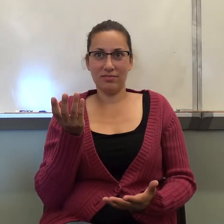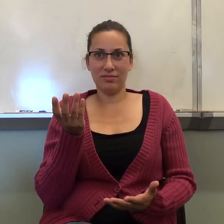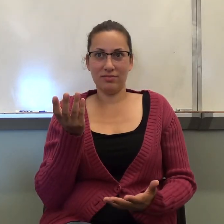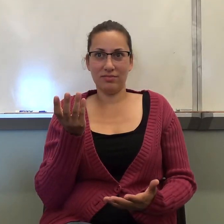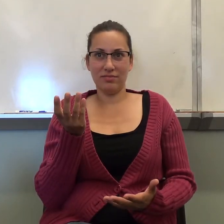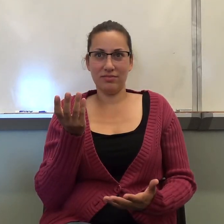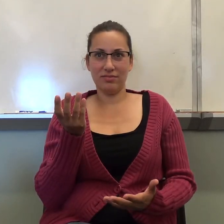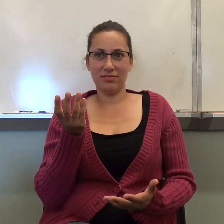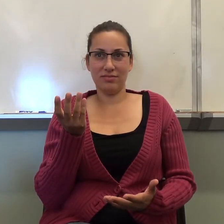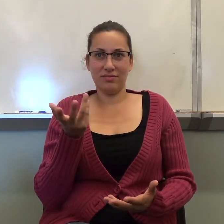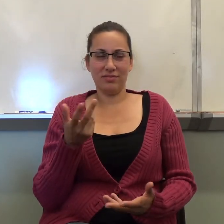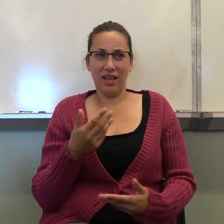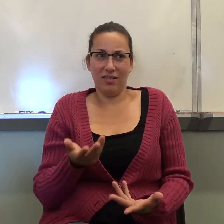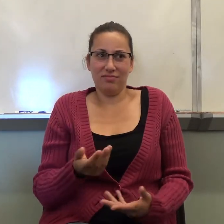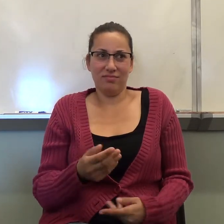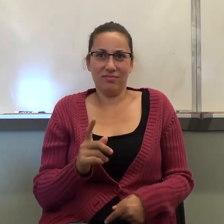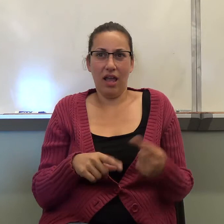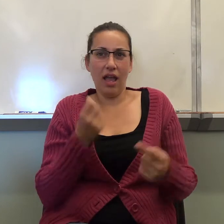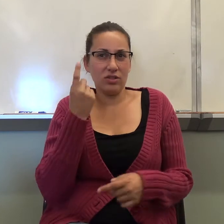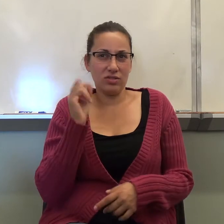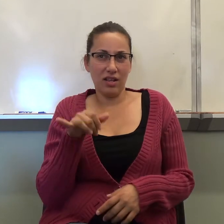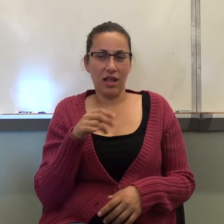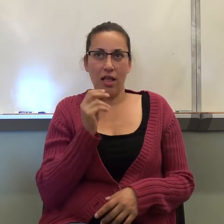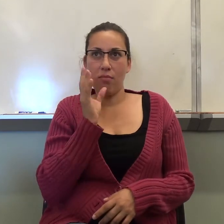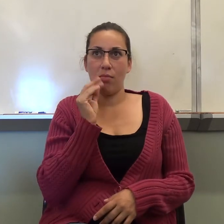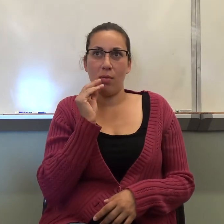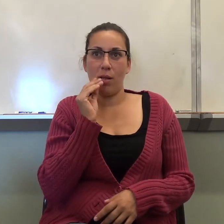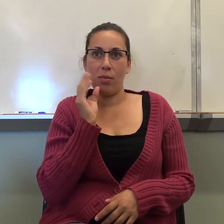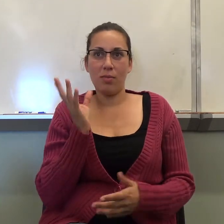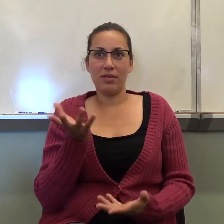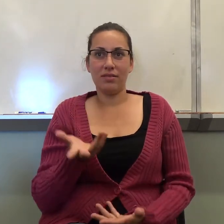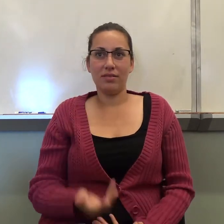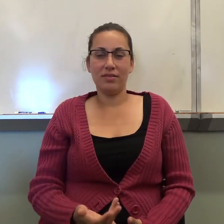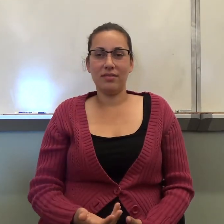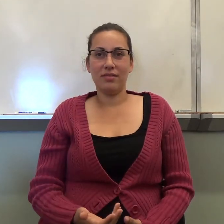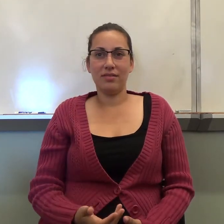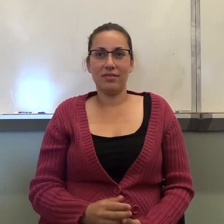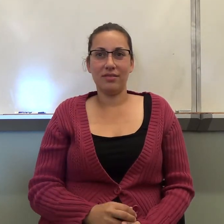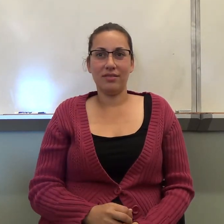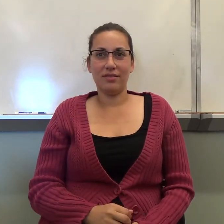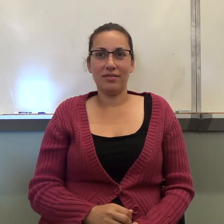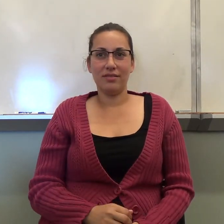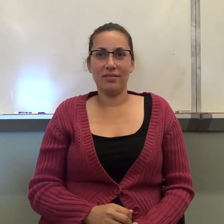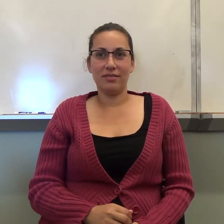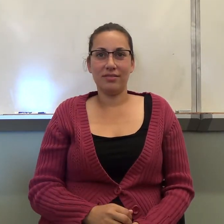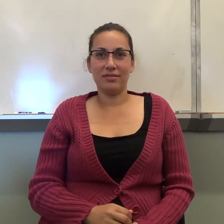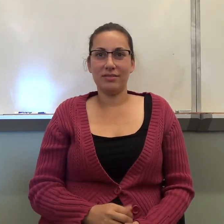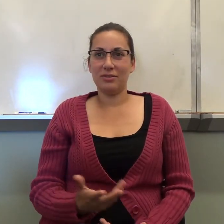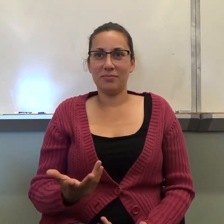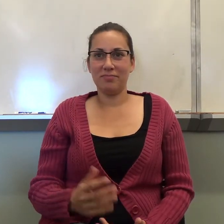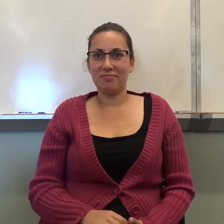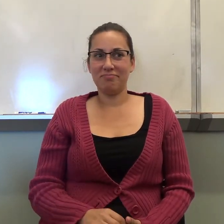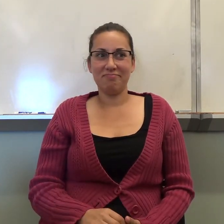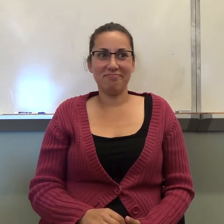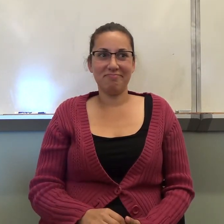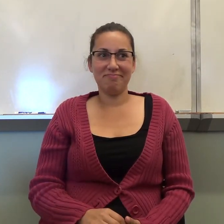terms. All right. So this is section 11.3, which will not be on your test